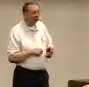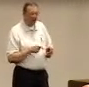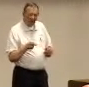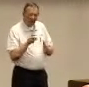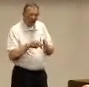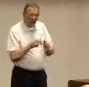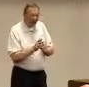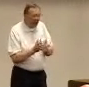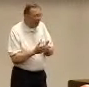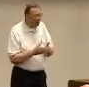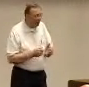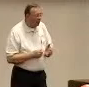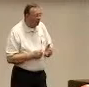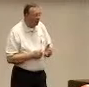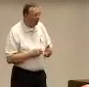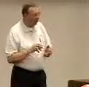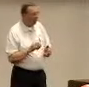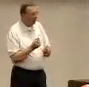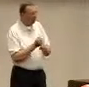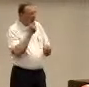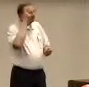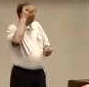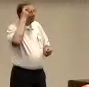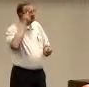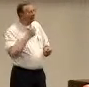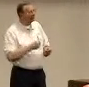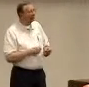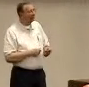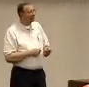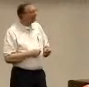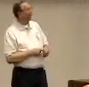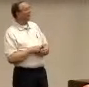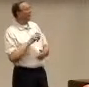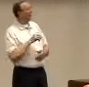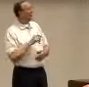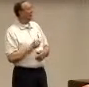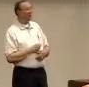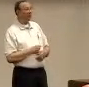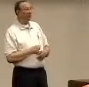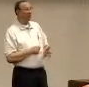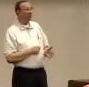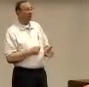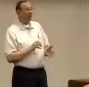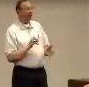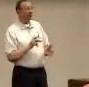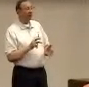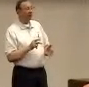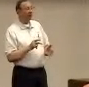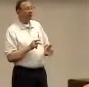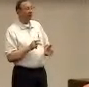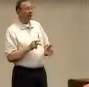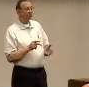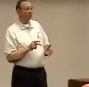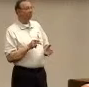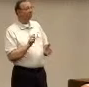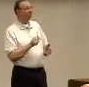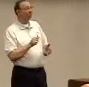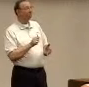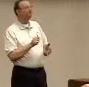Yeah. Have you read your Bible? No, but it makes sense. It does?